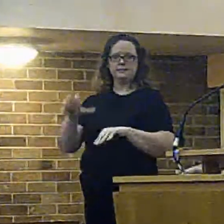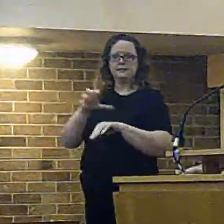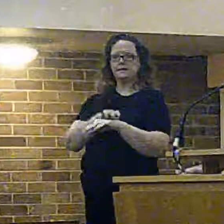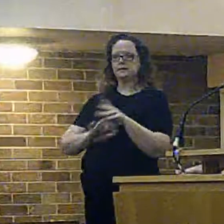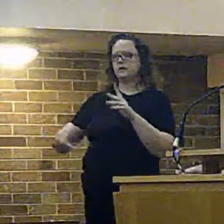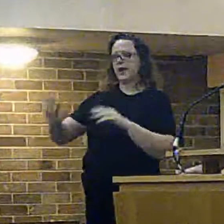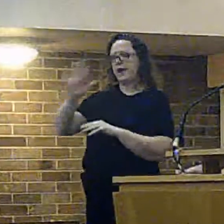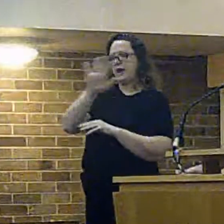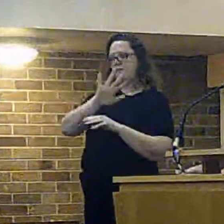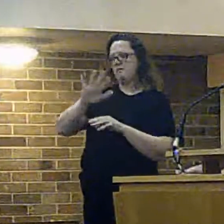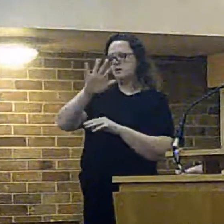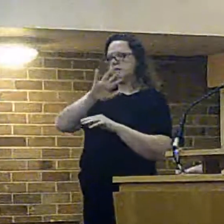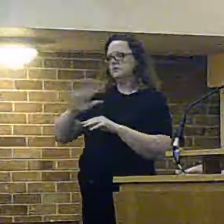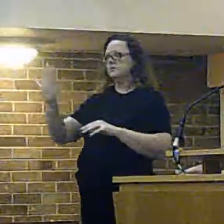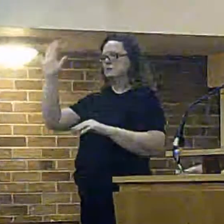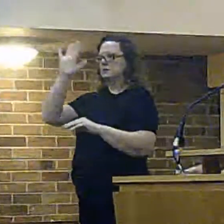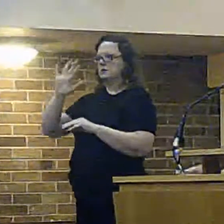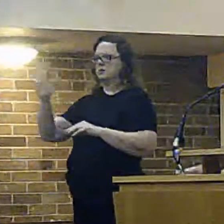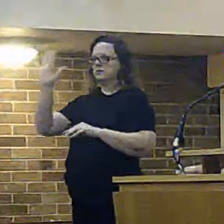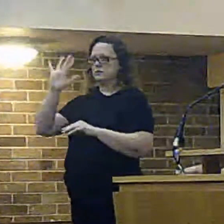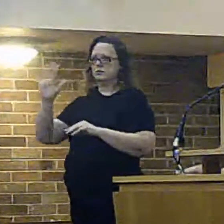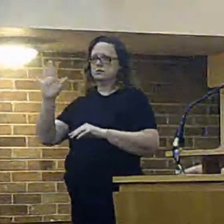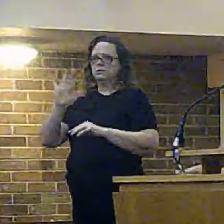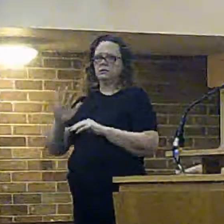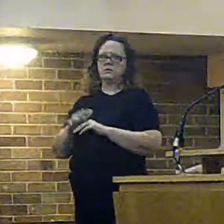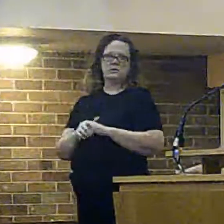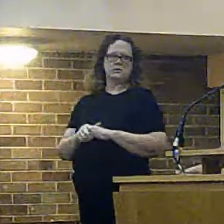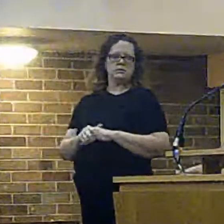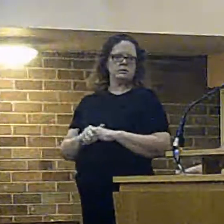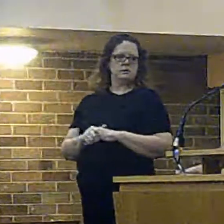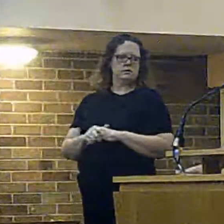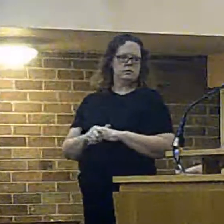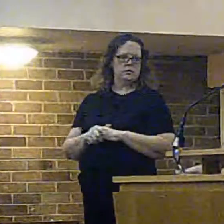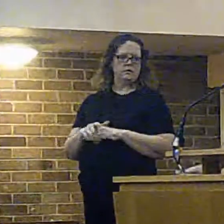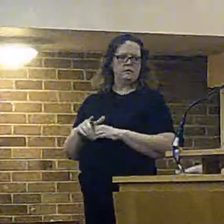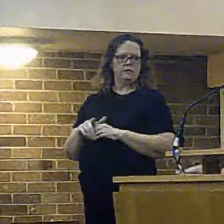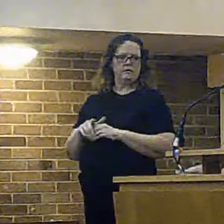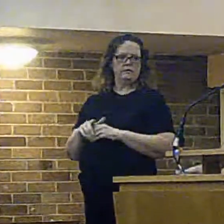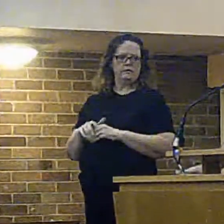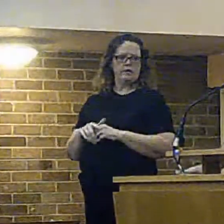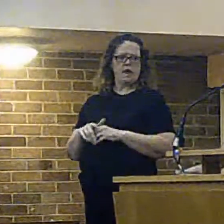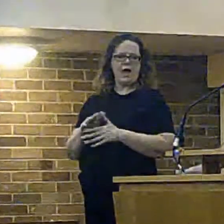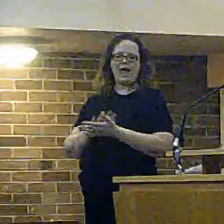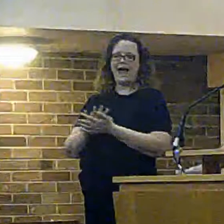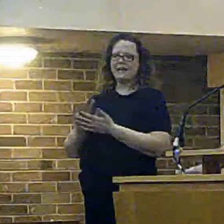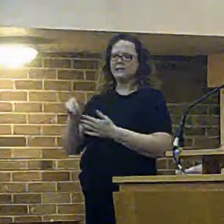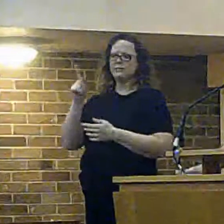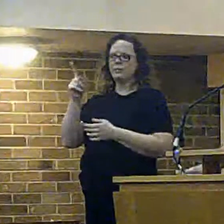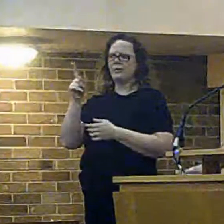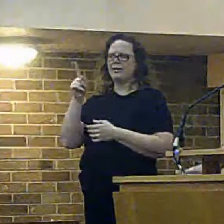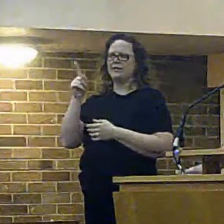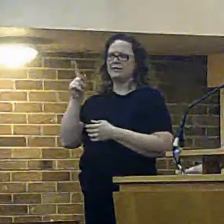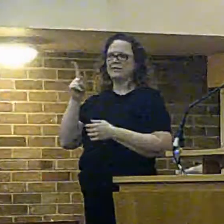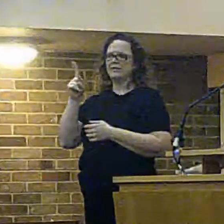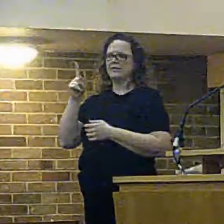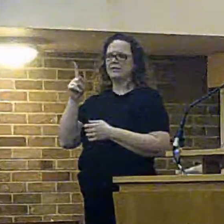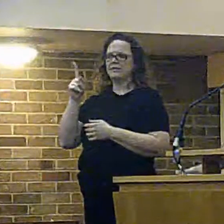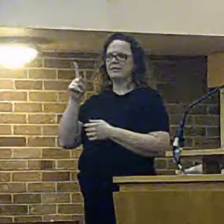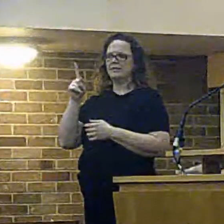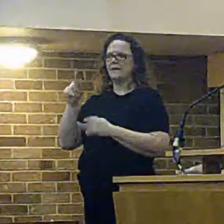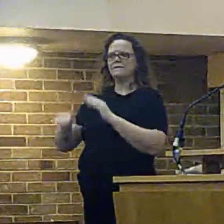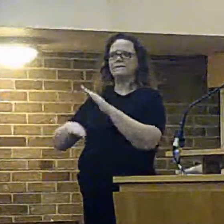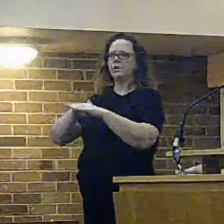areas by and large are for the purposes of admin. The issue that we have with Heswall and Heswall's crewing system is not whole